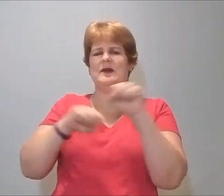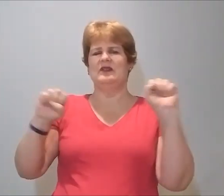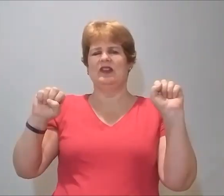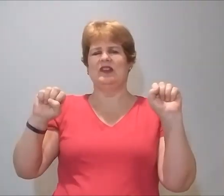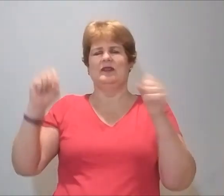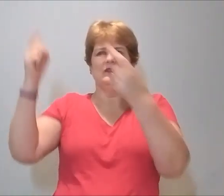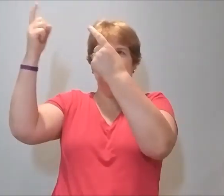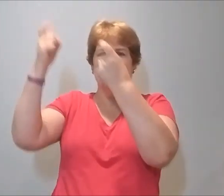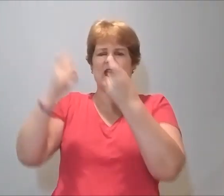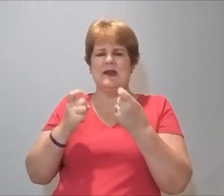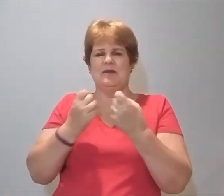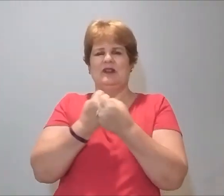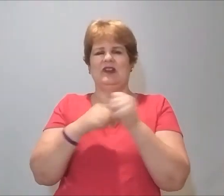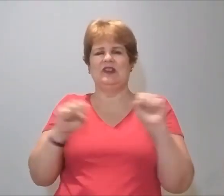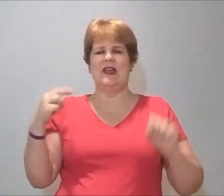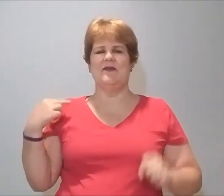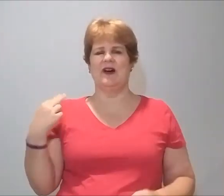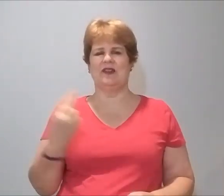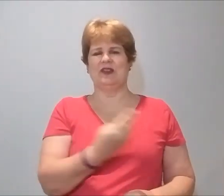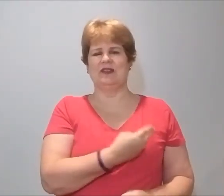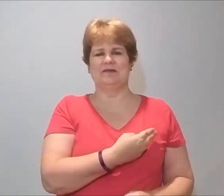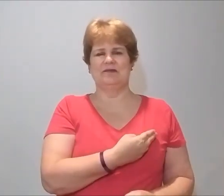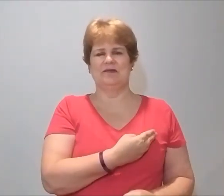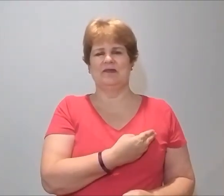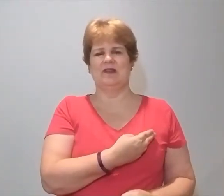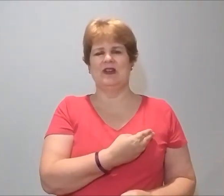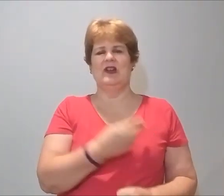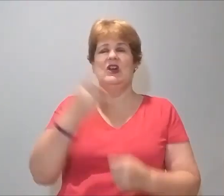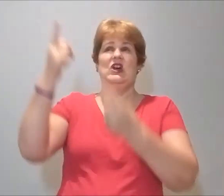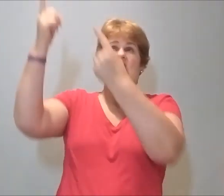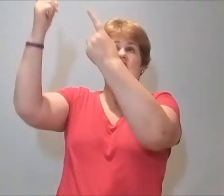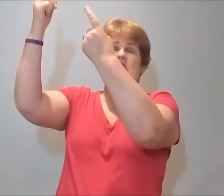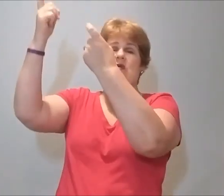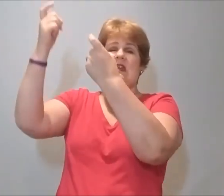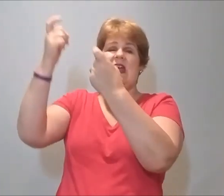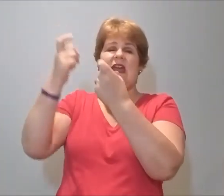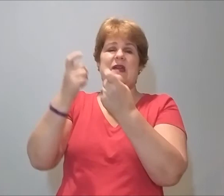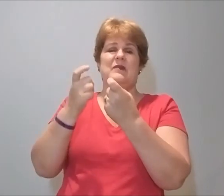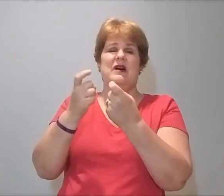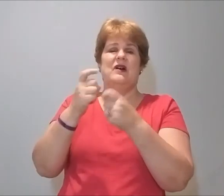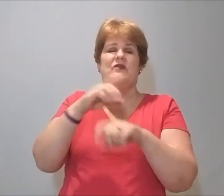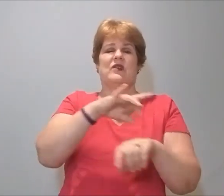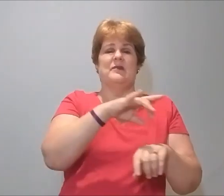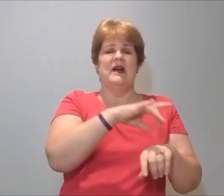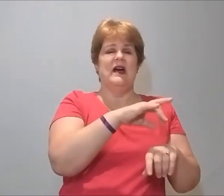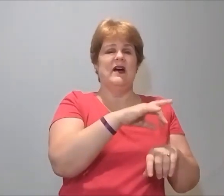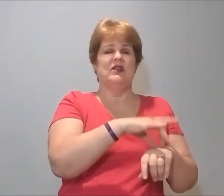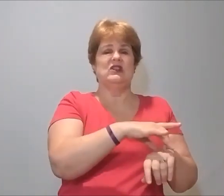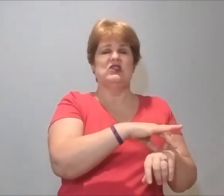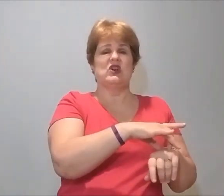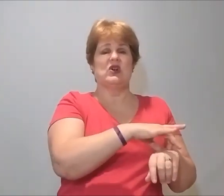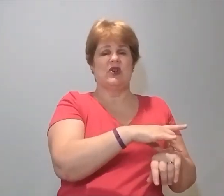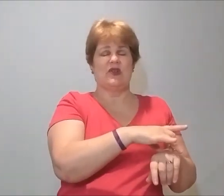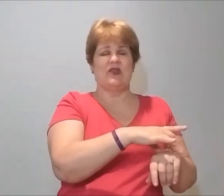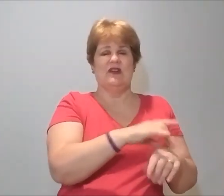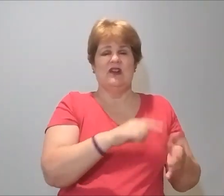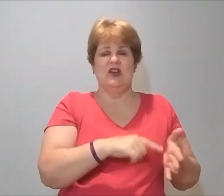to save us. You came from heaven to earth